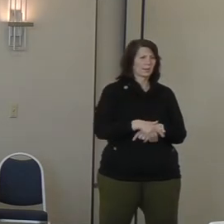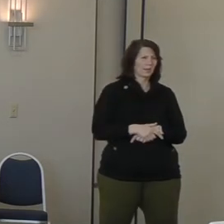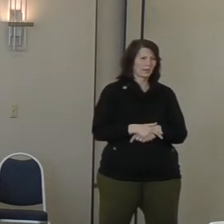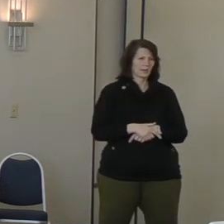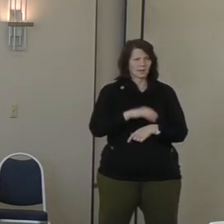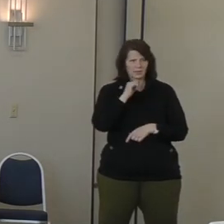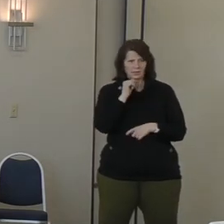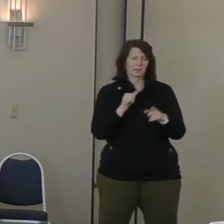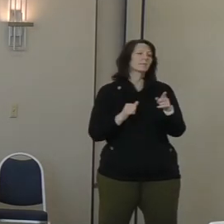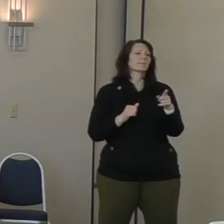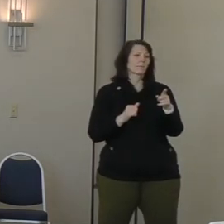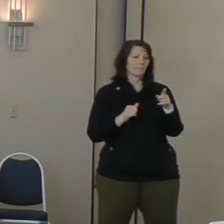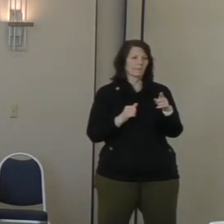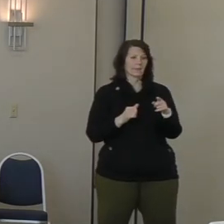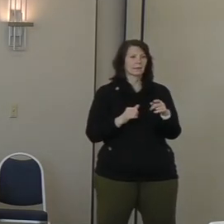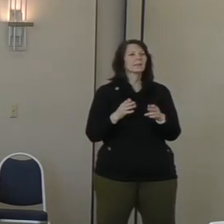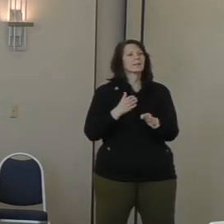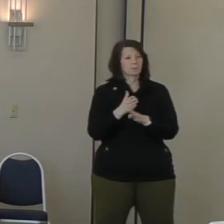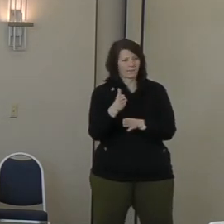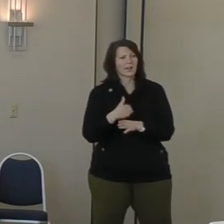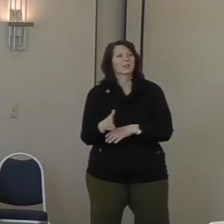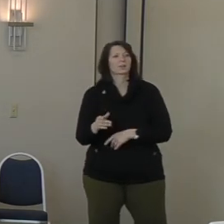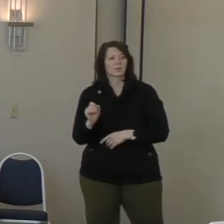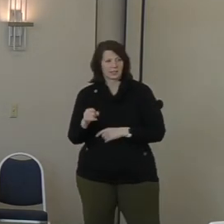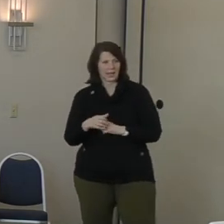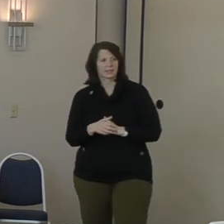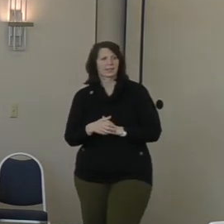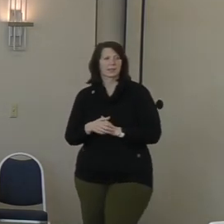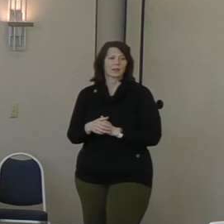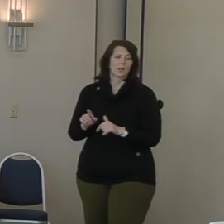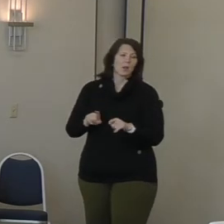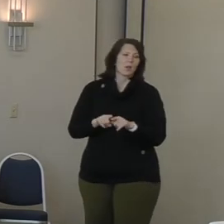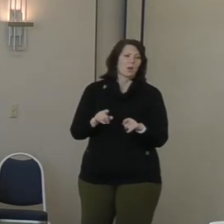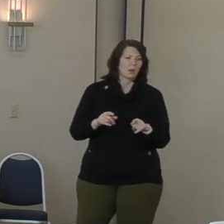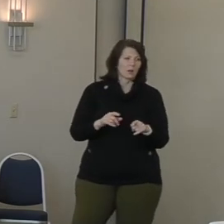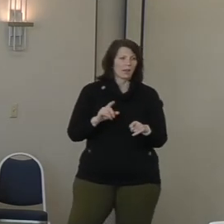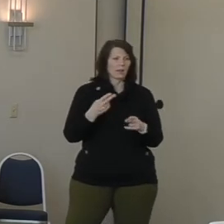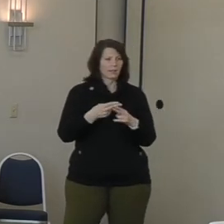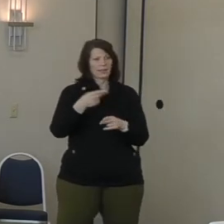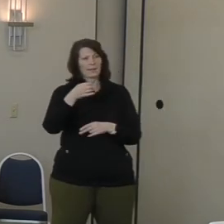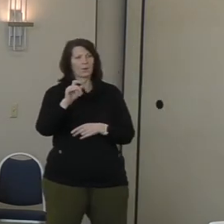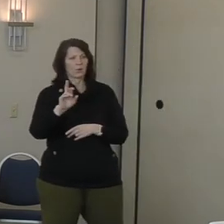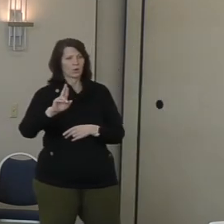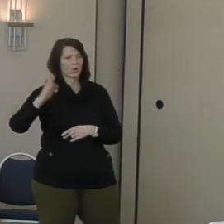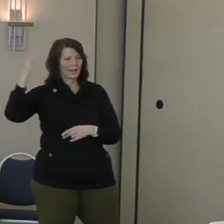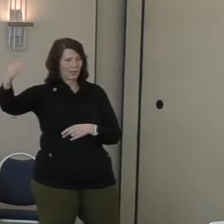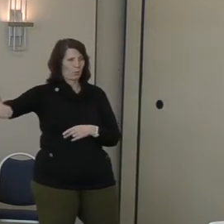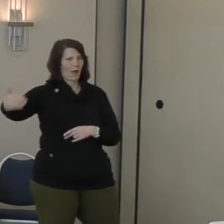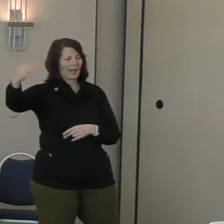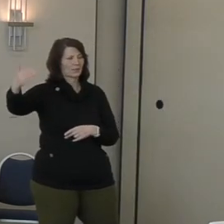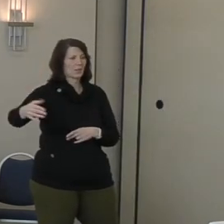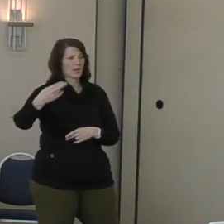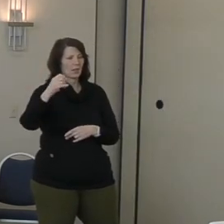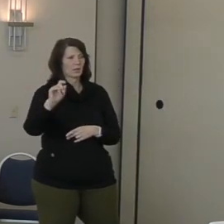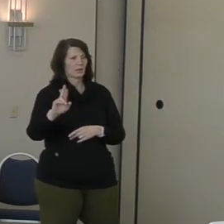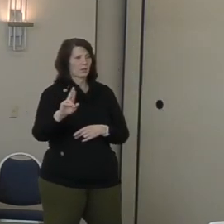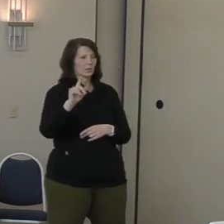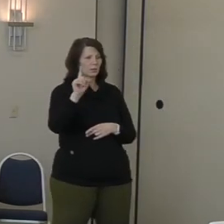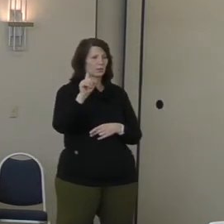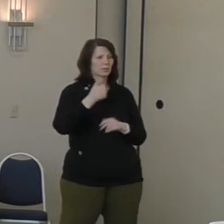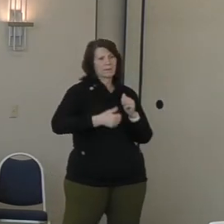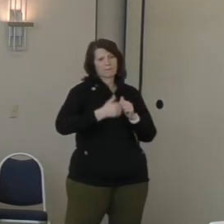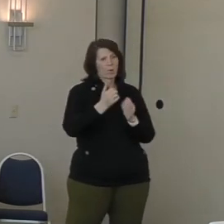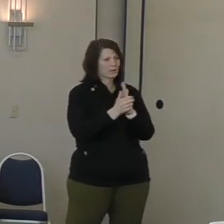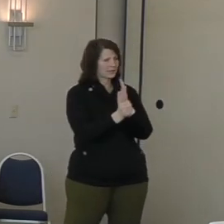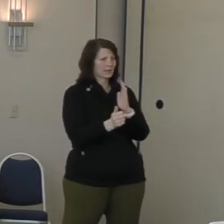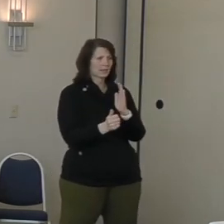Well, it's not just that they're, yes, as professionals, that's half of it, but also, like, they keep their hooker in the wide channel. Their hooker is one of the most